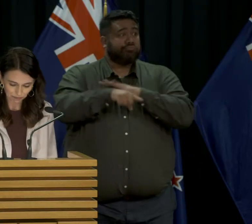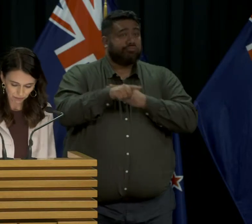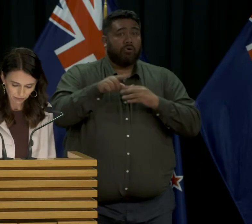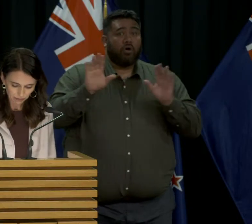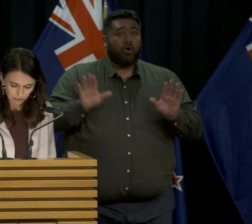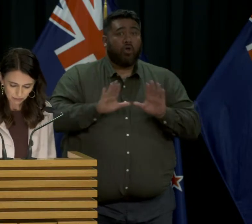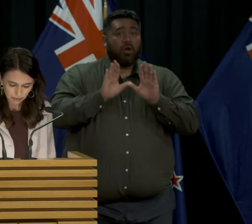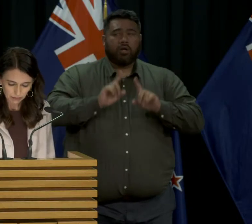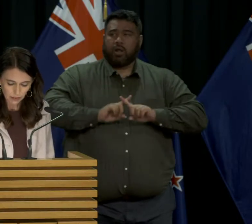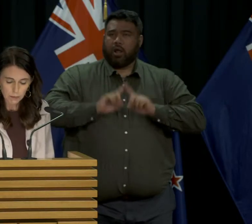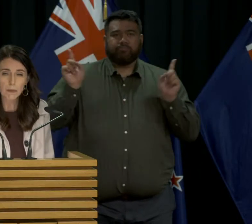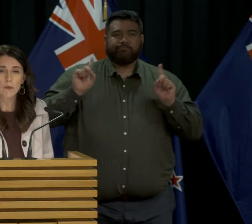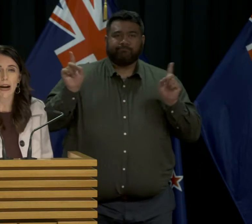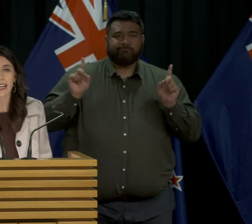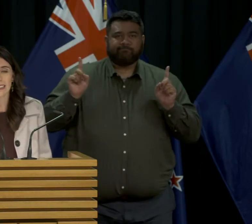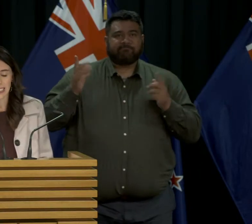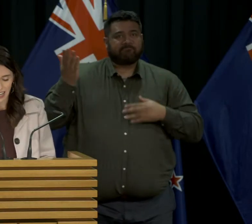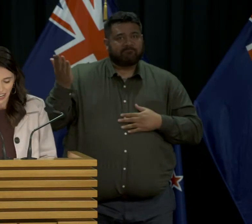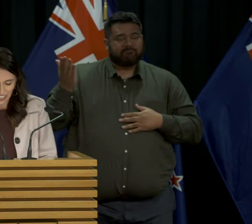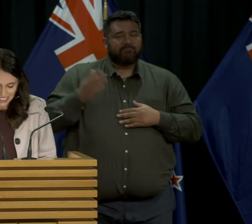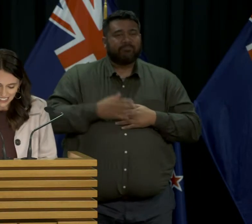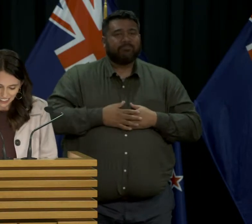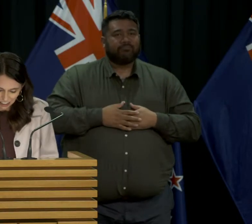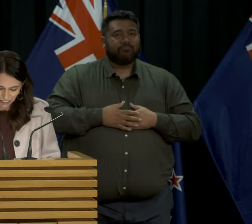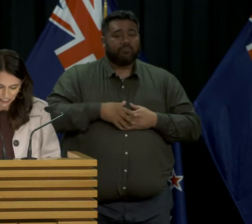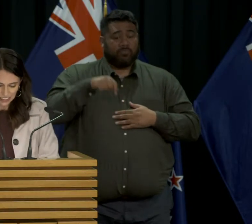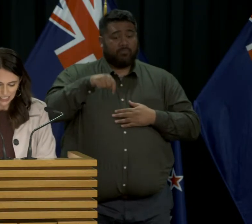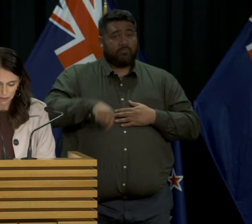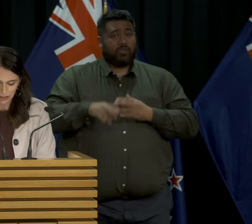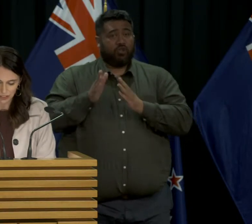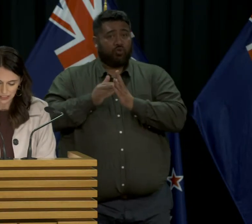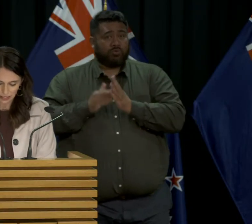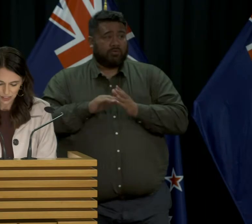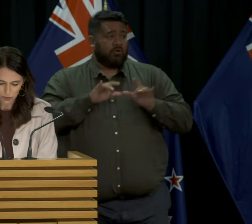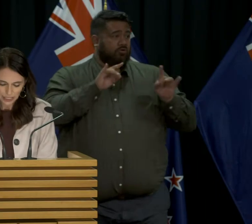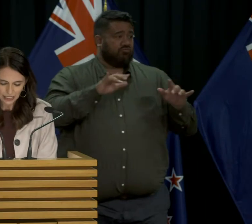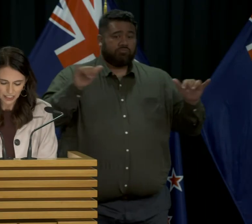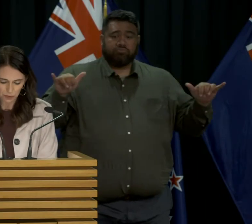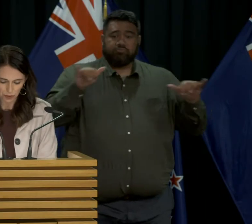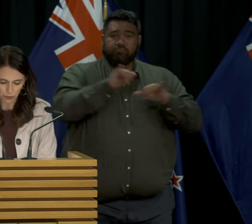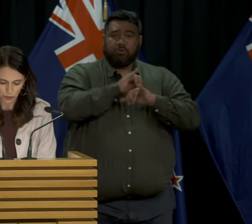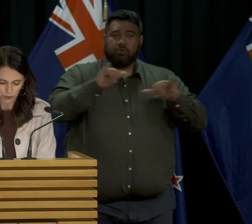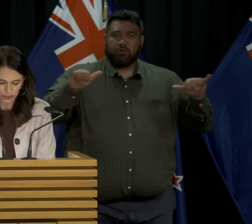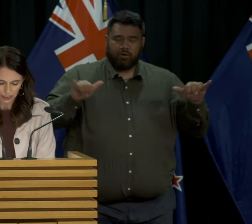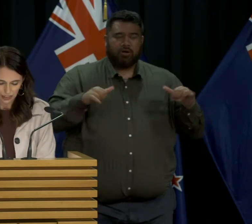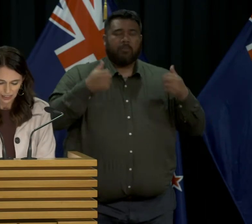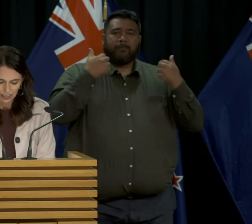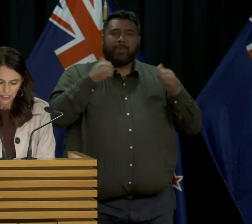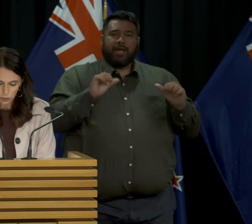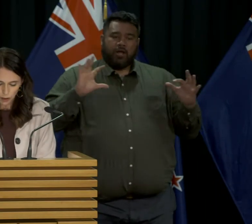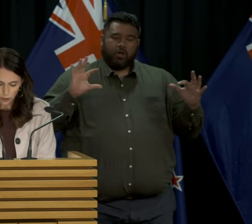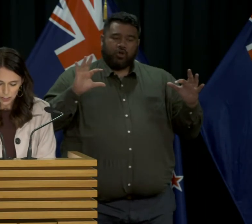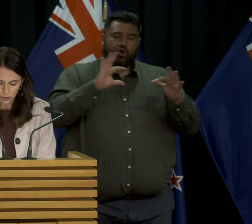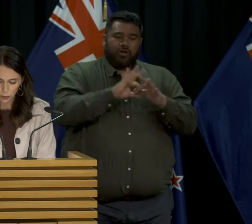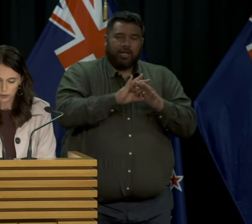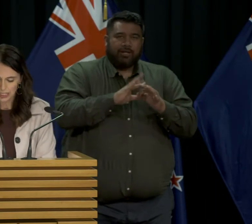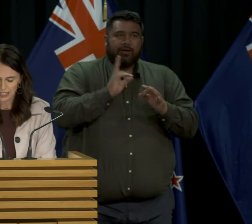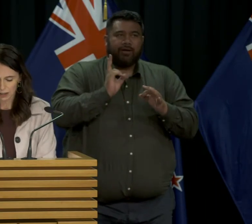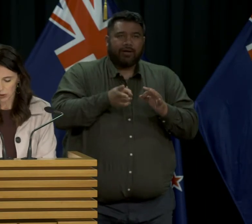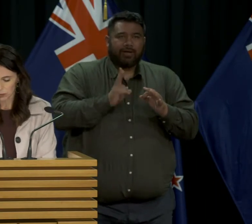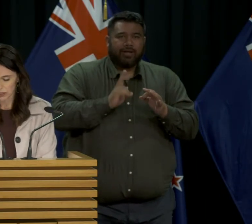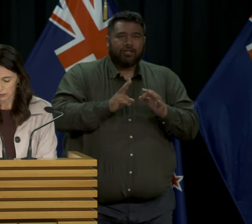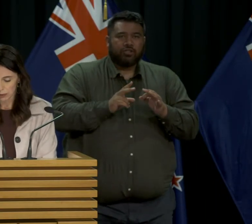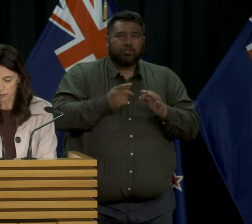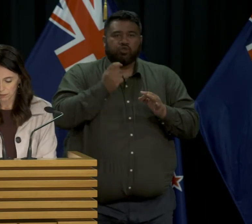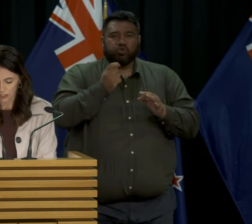holiday. The bubble marks a significant step in New Zealand's reconnection with the world, and it's one we should all